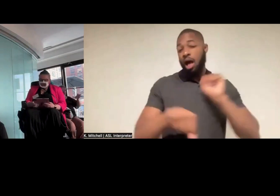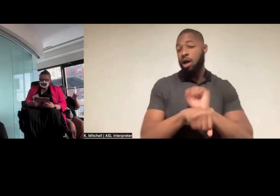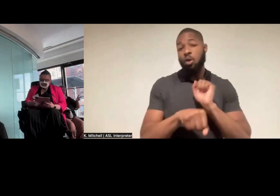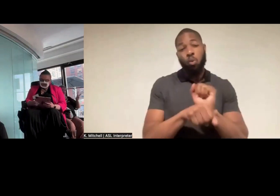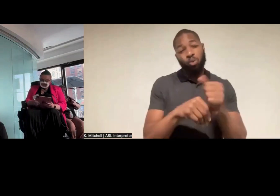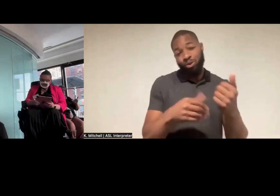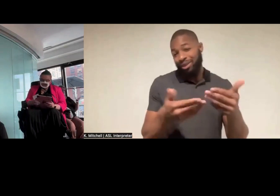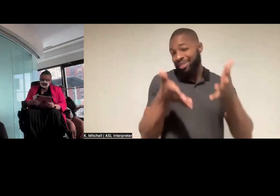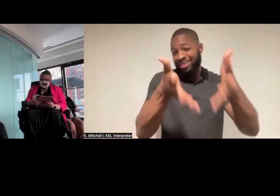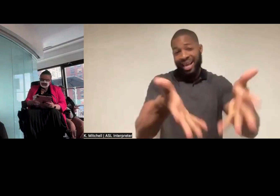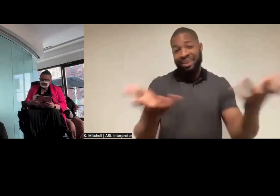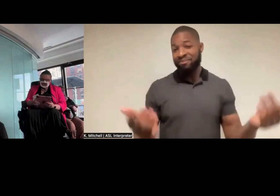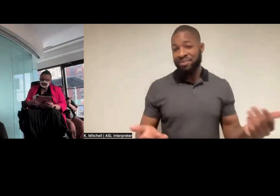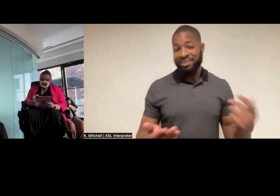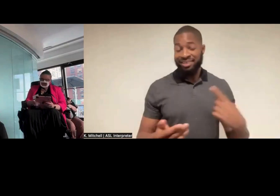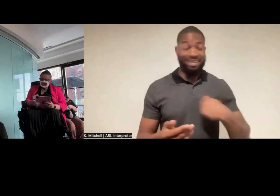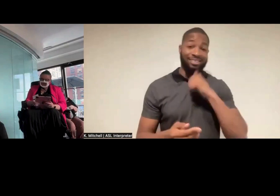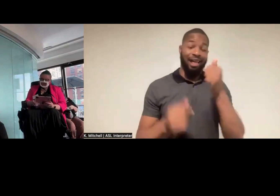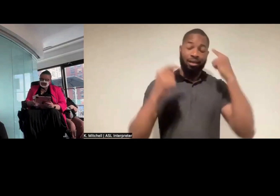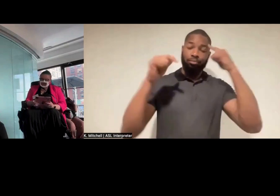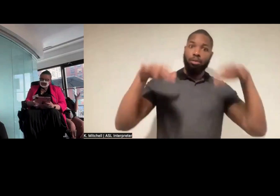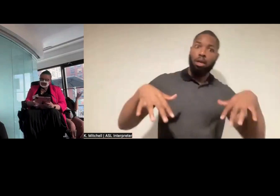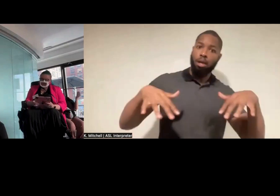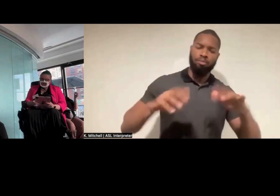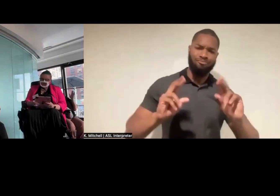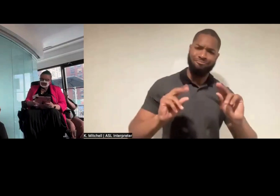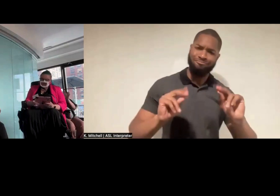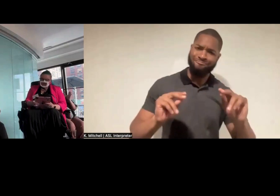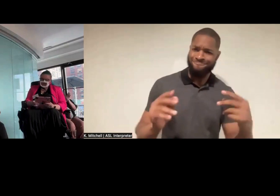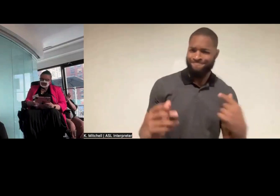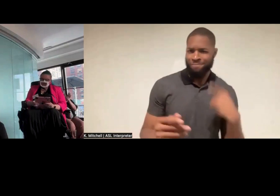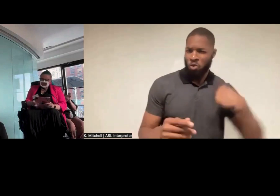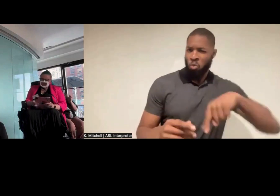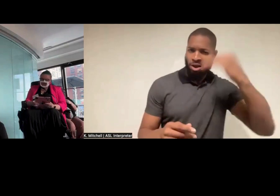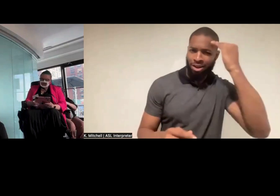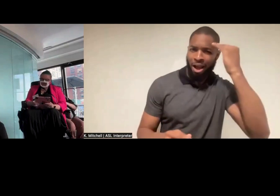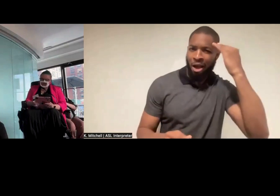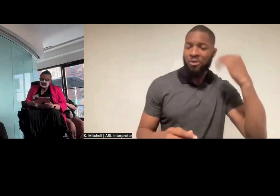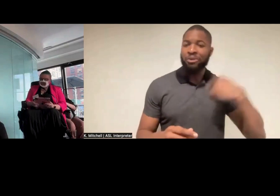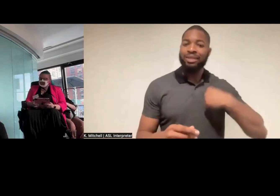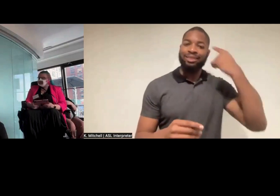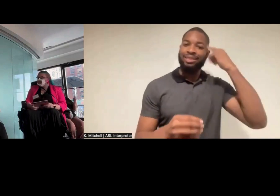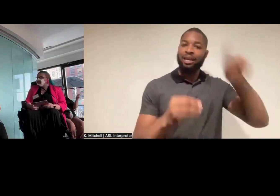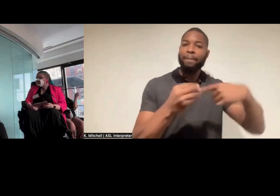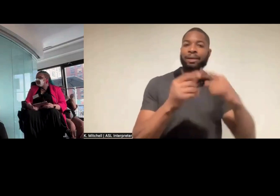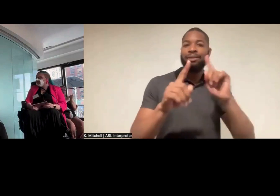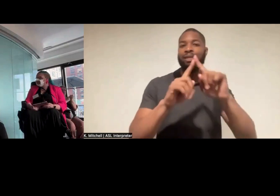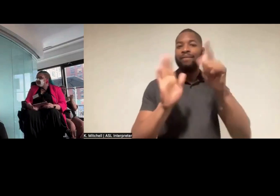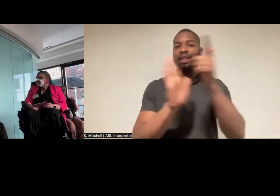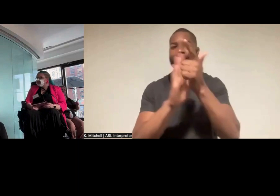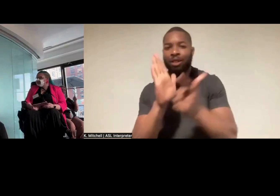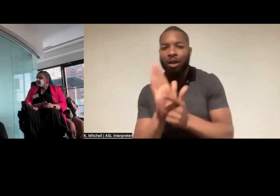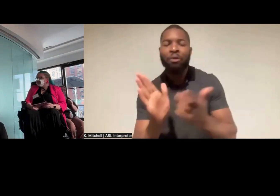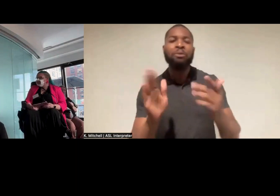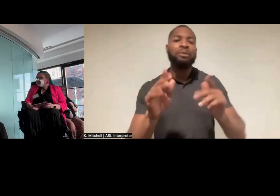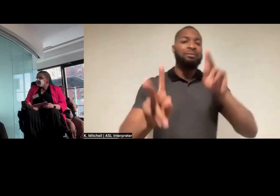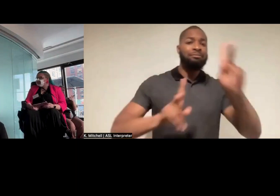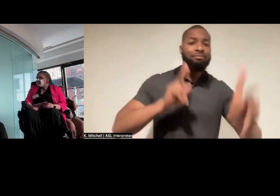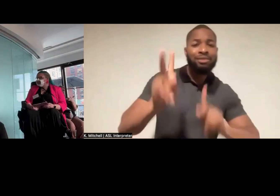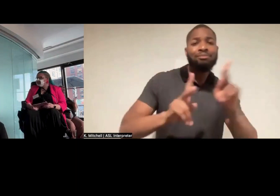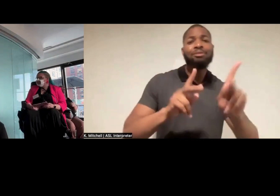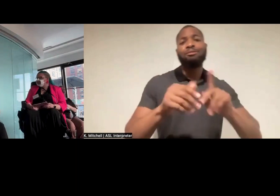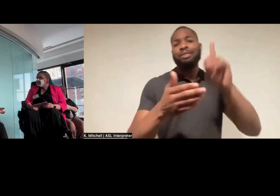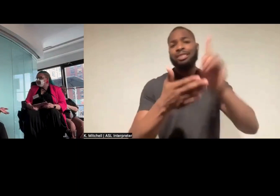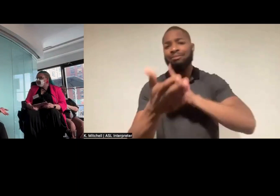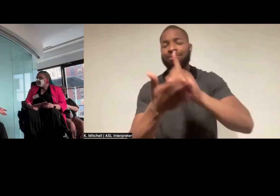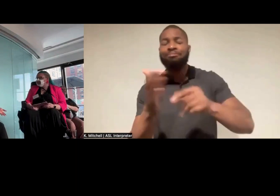when we think about these laws that are supposed to support and help people discrimination, we're thinking of 1964 Civil